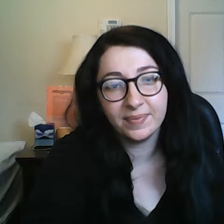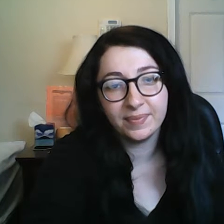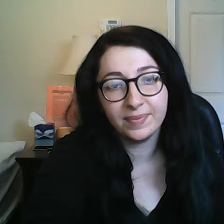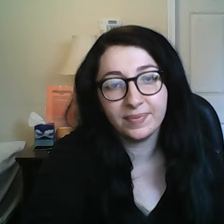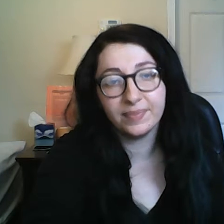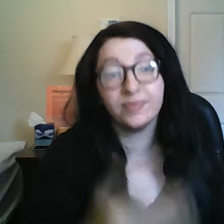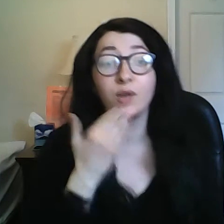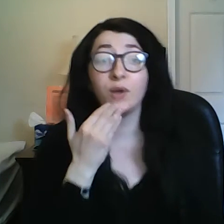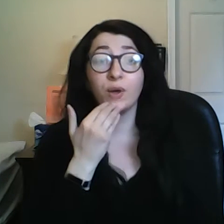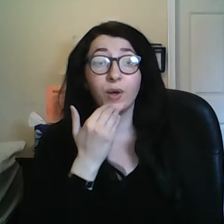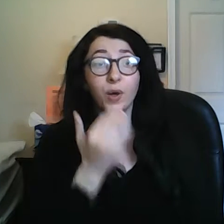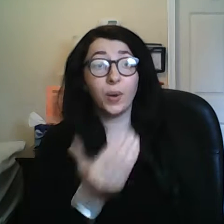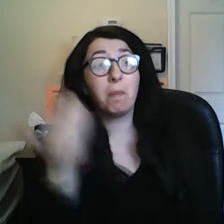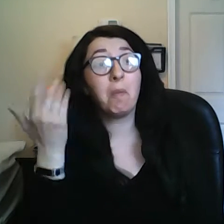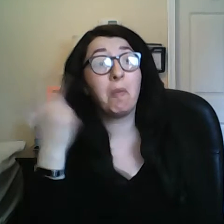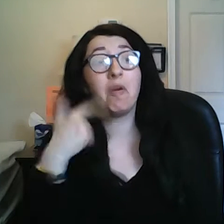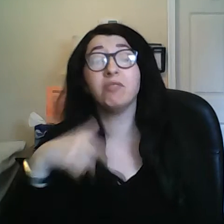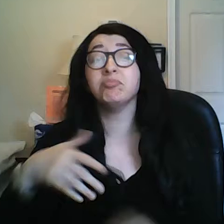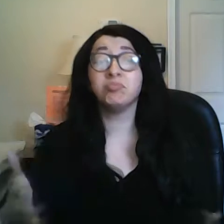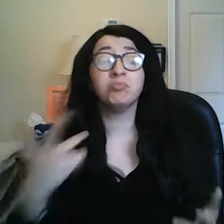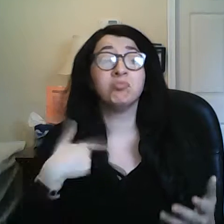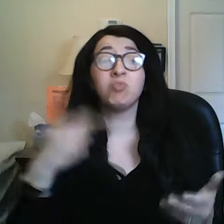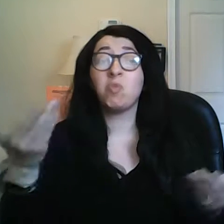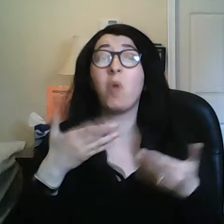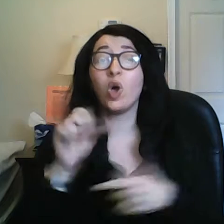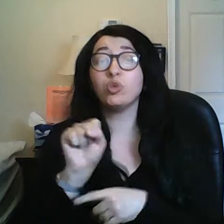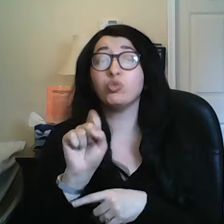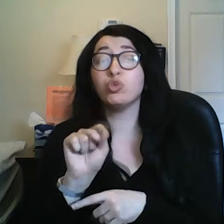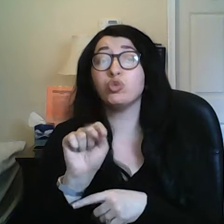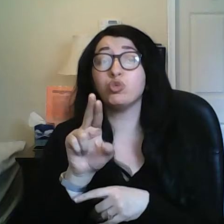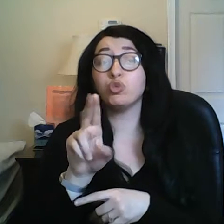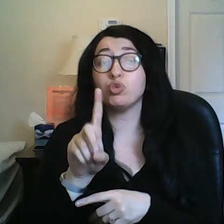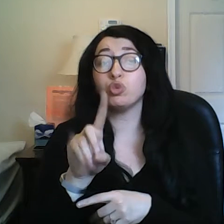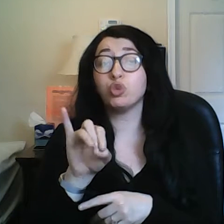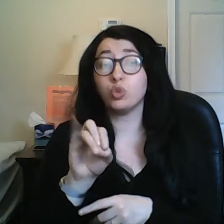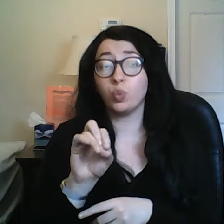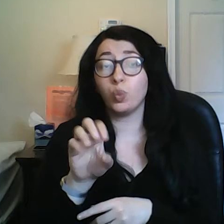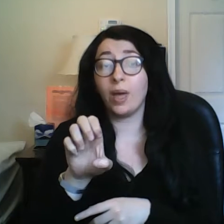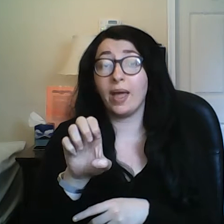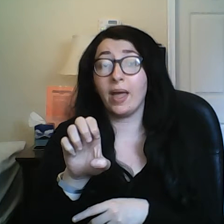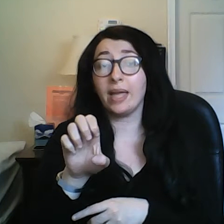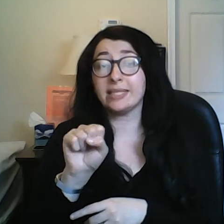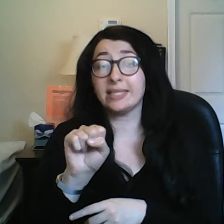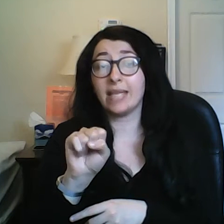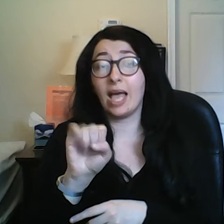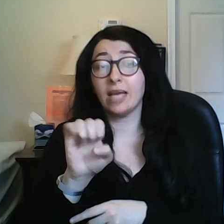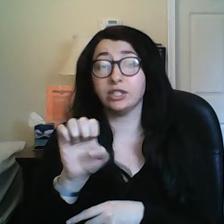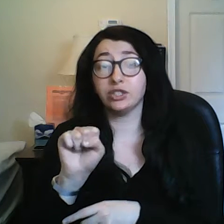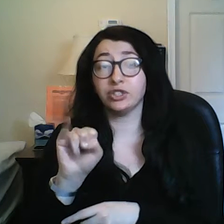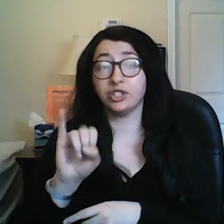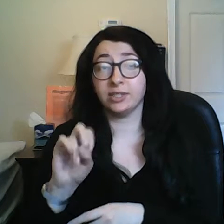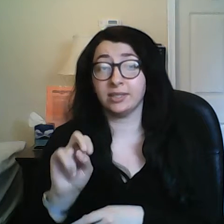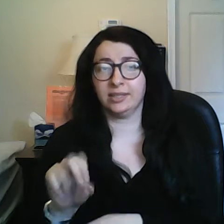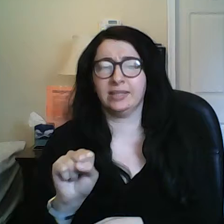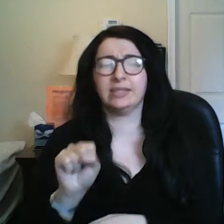Good morning, everyone, and welcome to Studio Sessions Episode 5. Before I begin the video today, I just wanted to quickly remind everyone